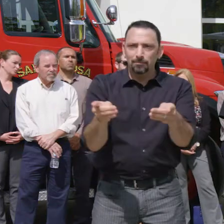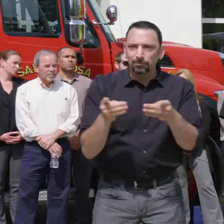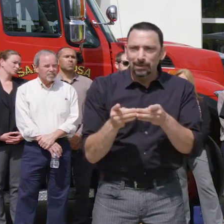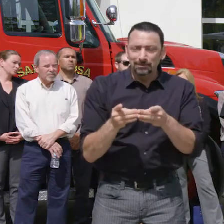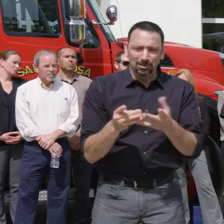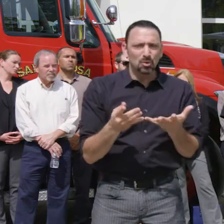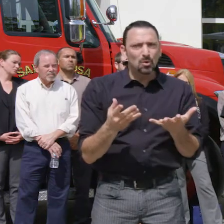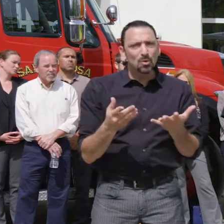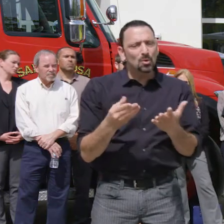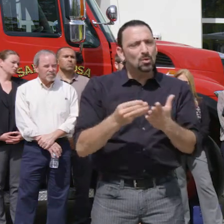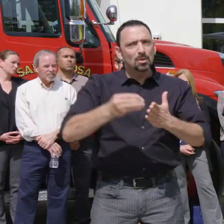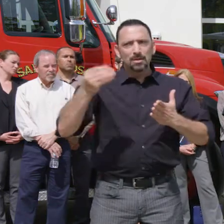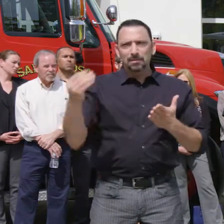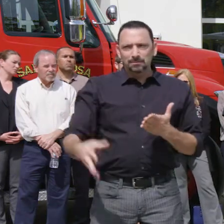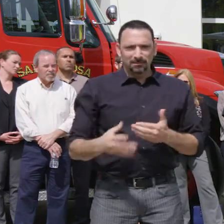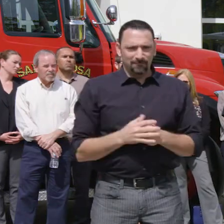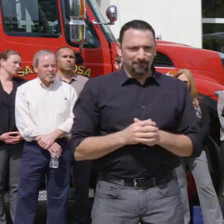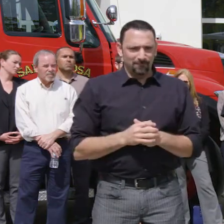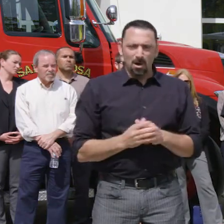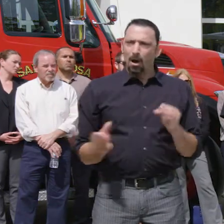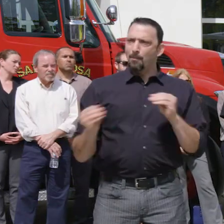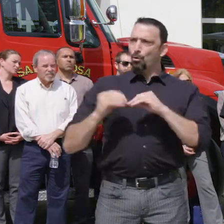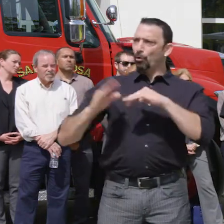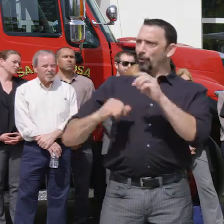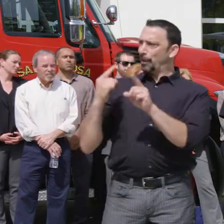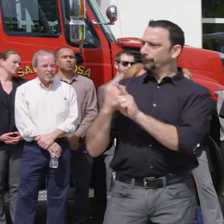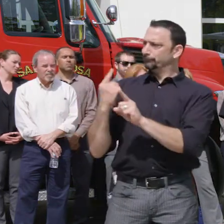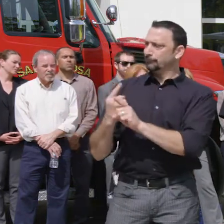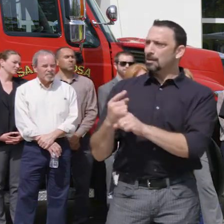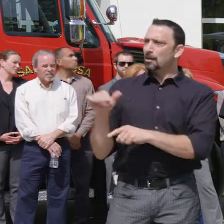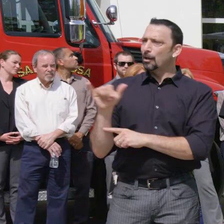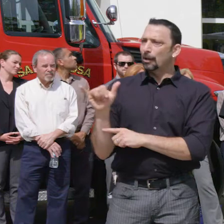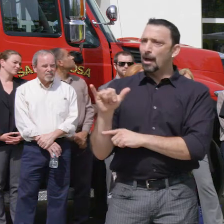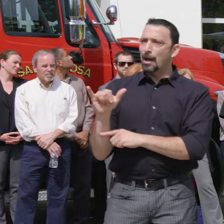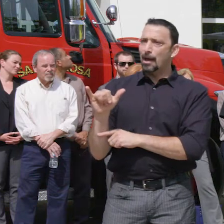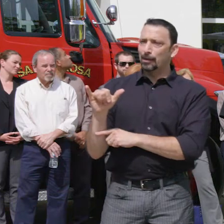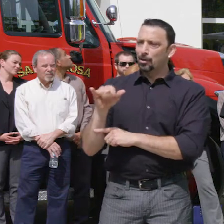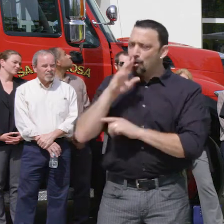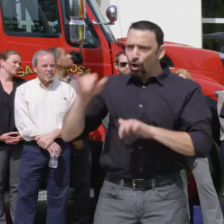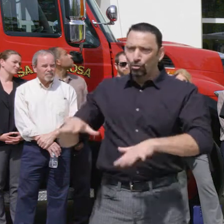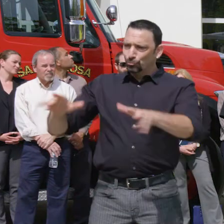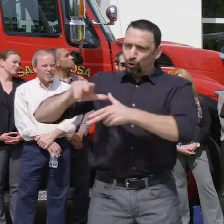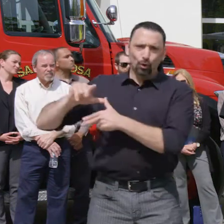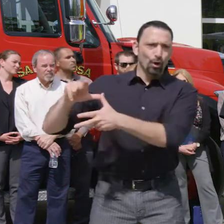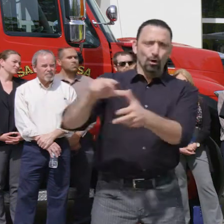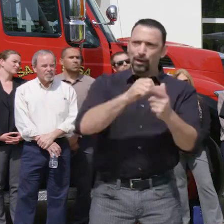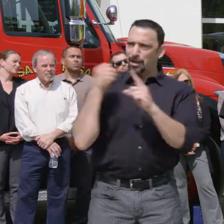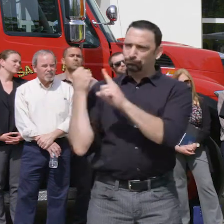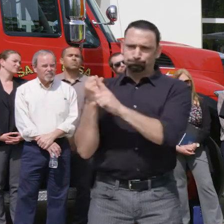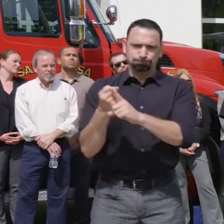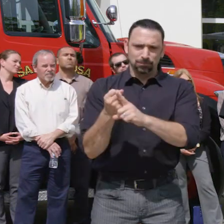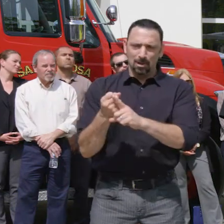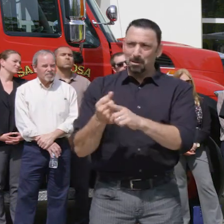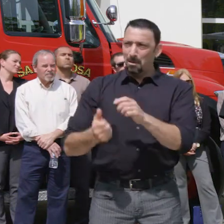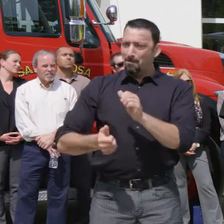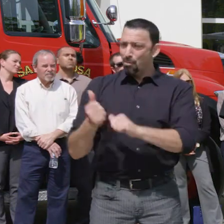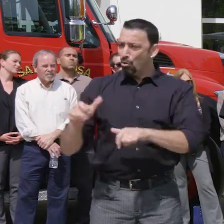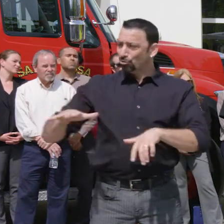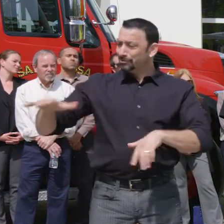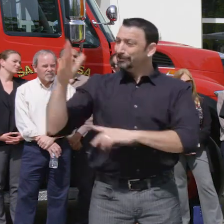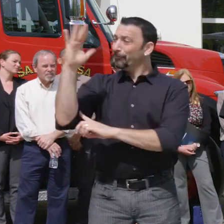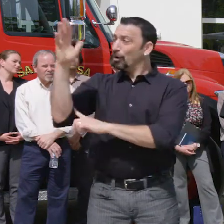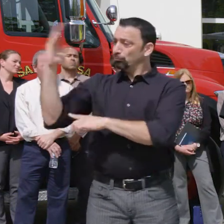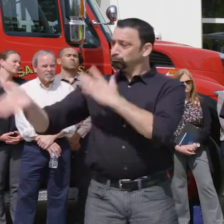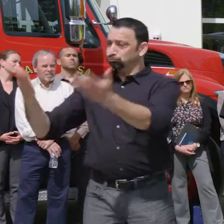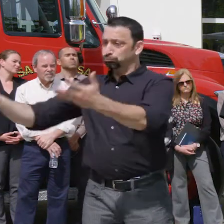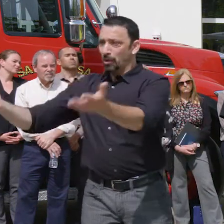higher than you would see on a hurricane event that has simply largely vegetative debris that can be,